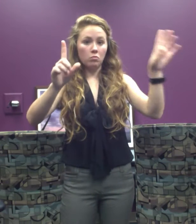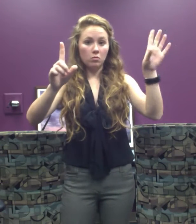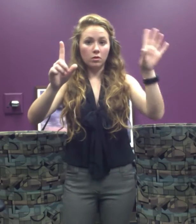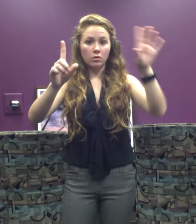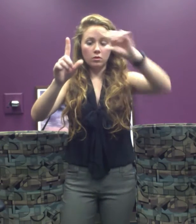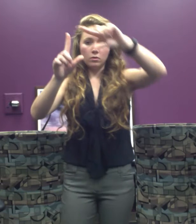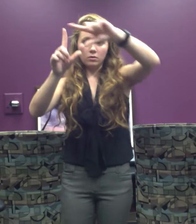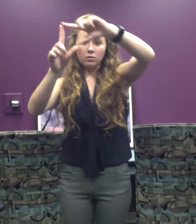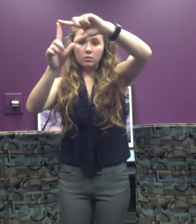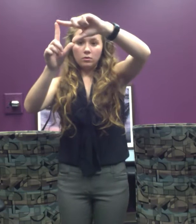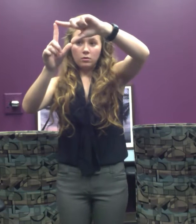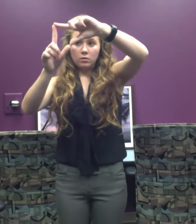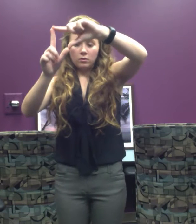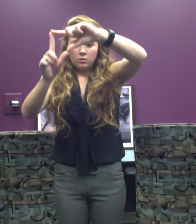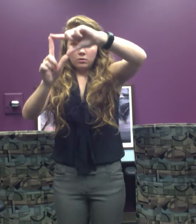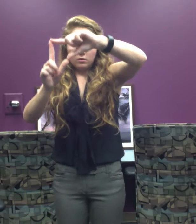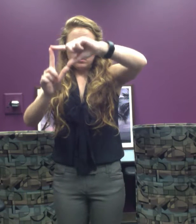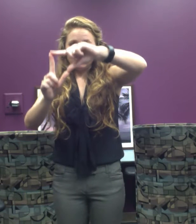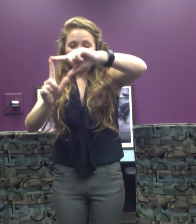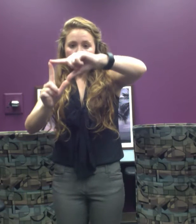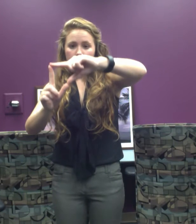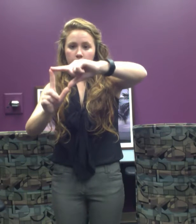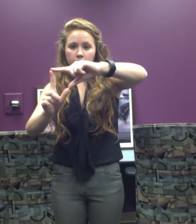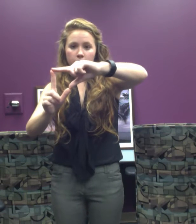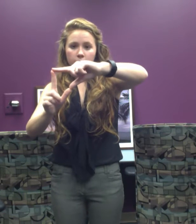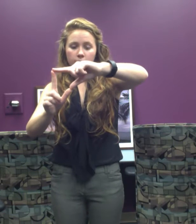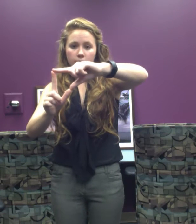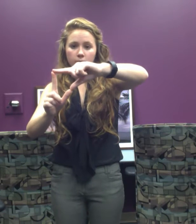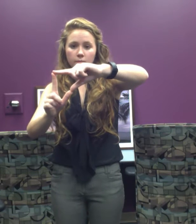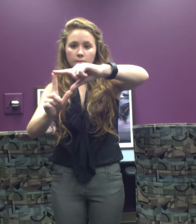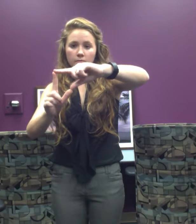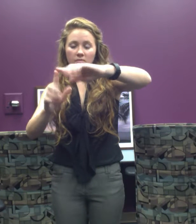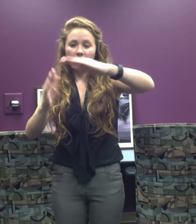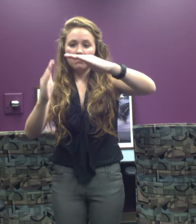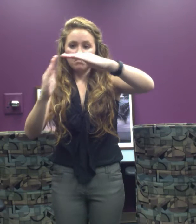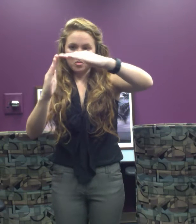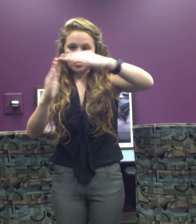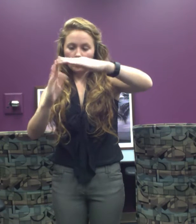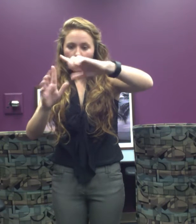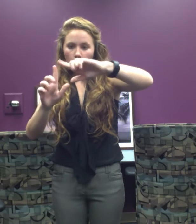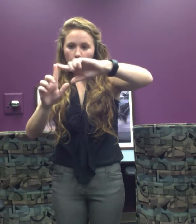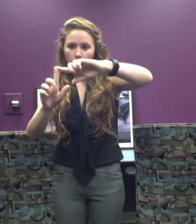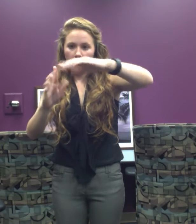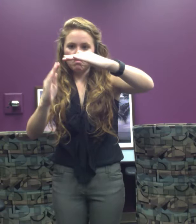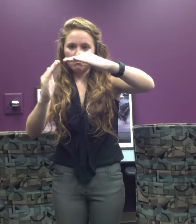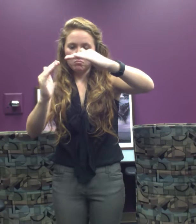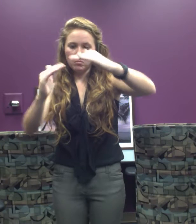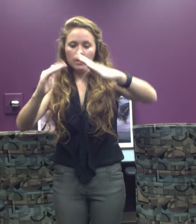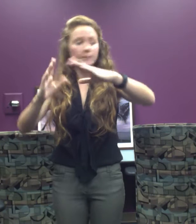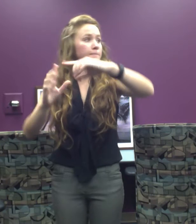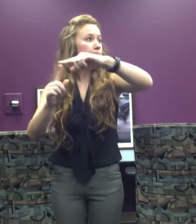down until it touches that corner right there. And then I draw this